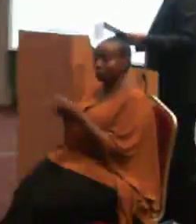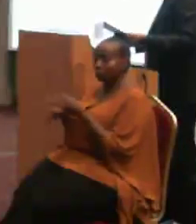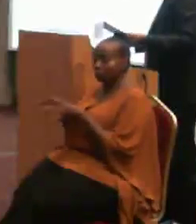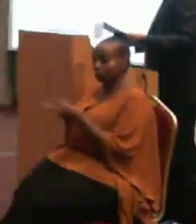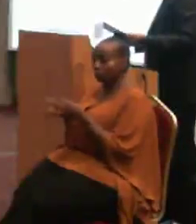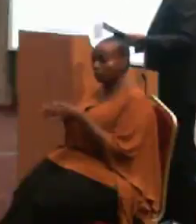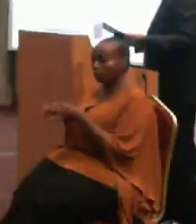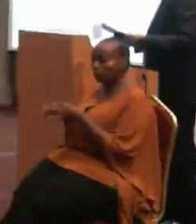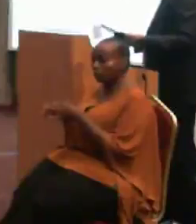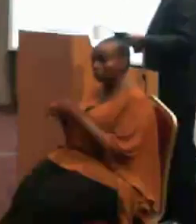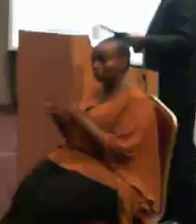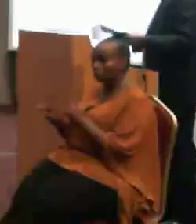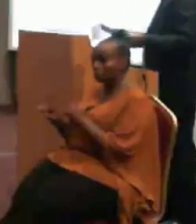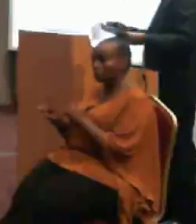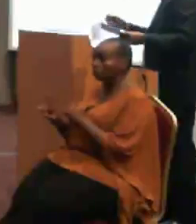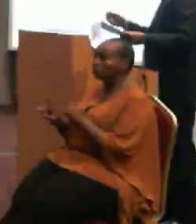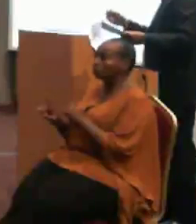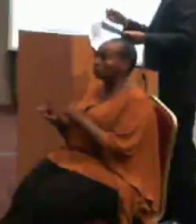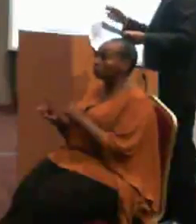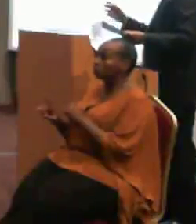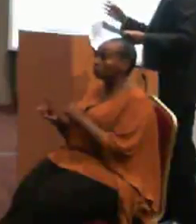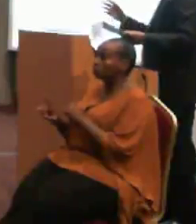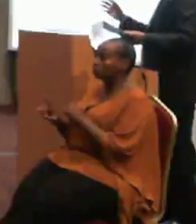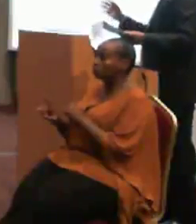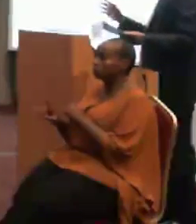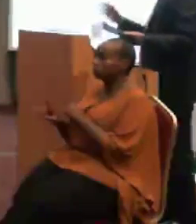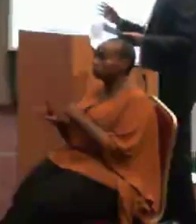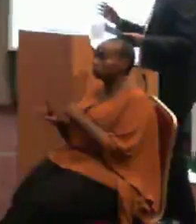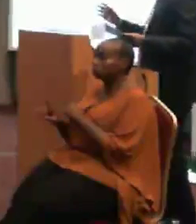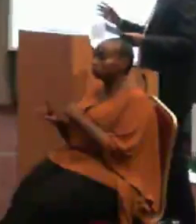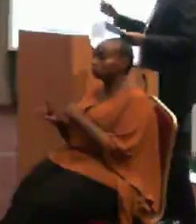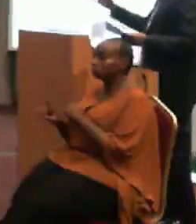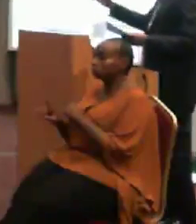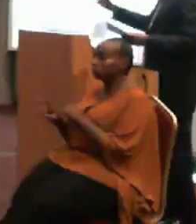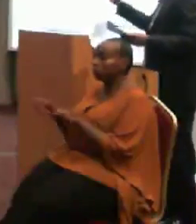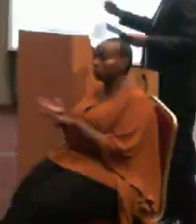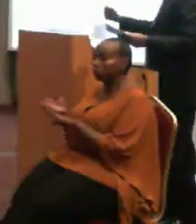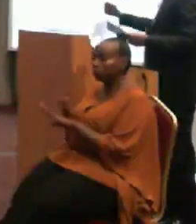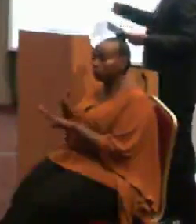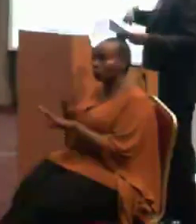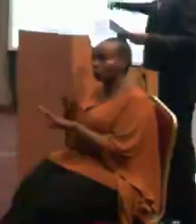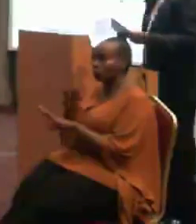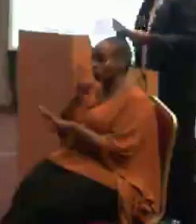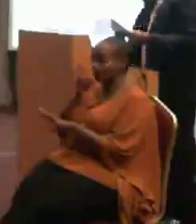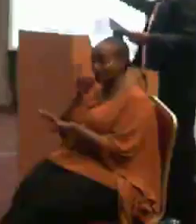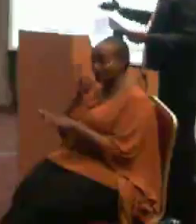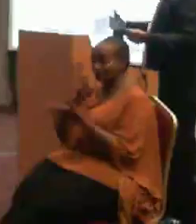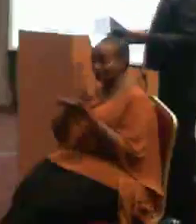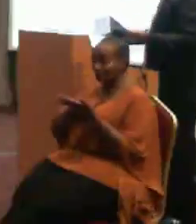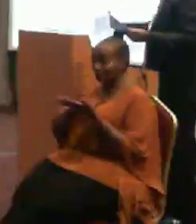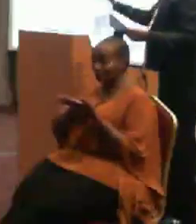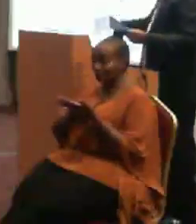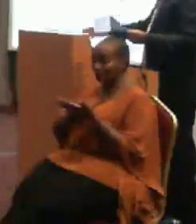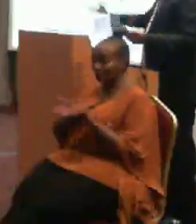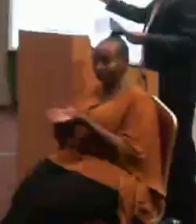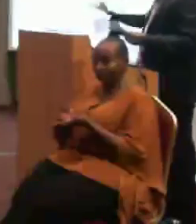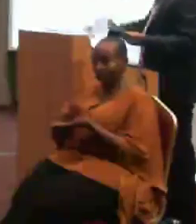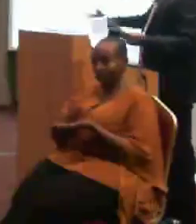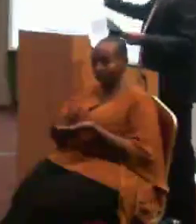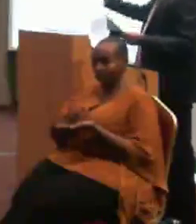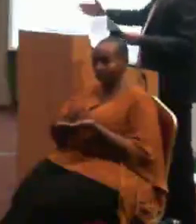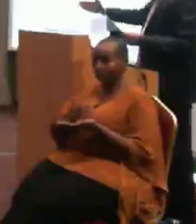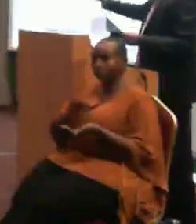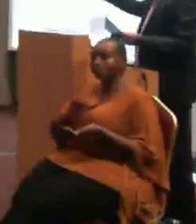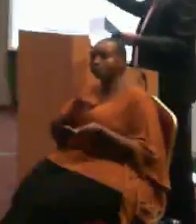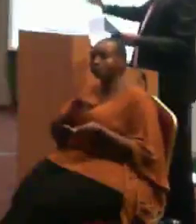with the average life cycle was the point that I made was, if you take all of Eskom's debt, if you say on average, if